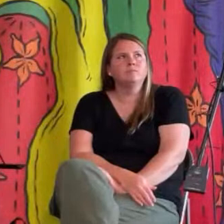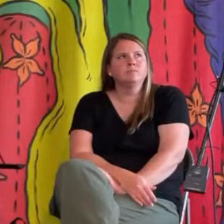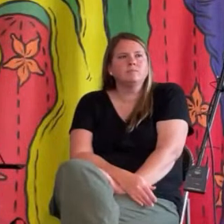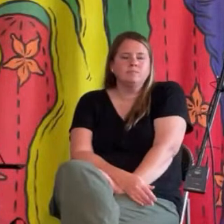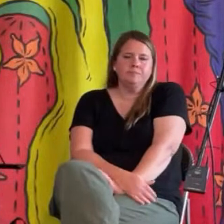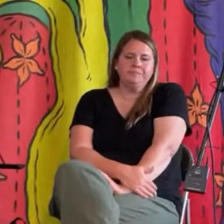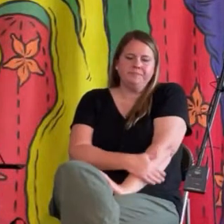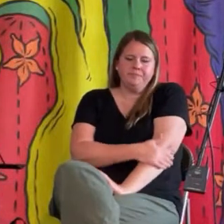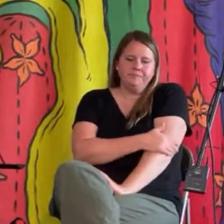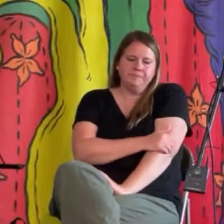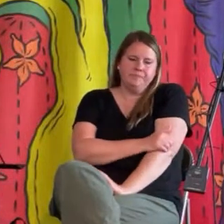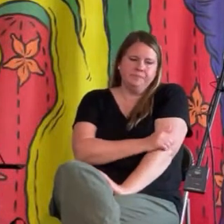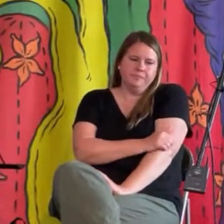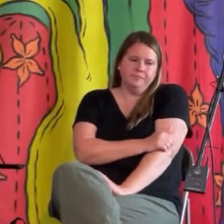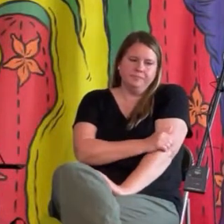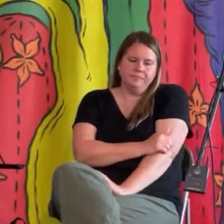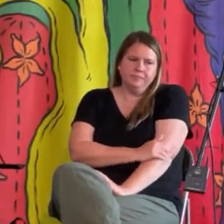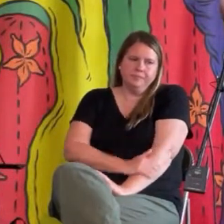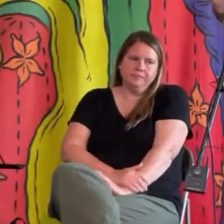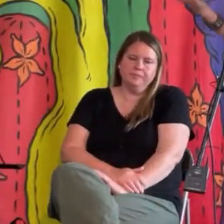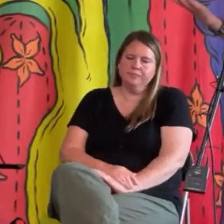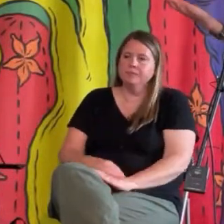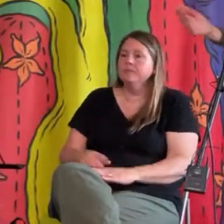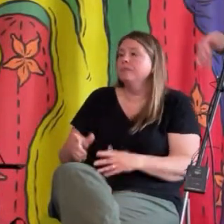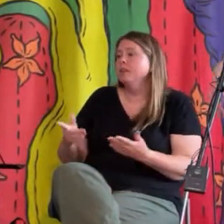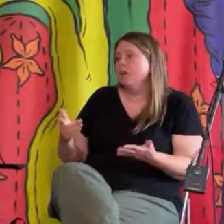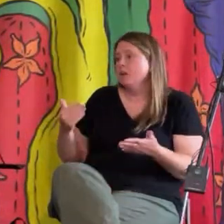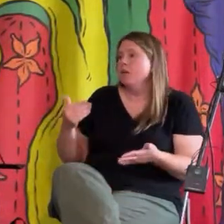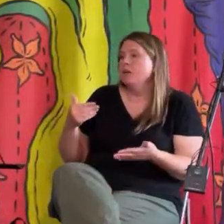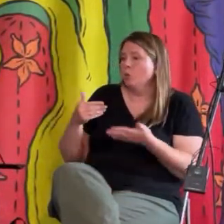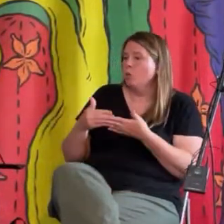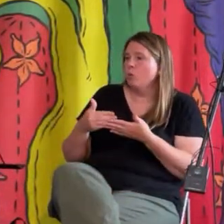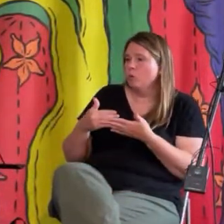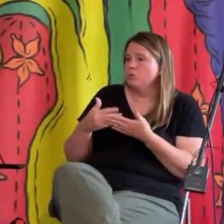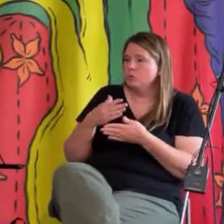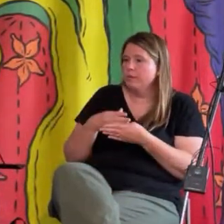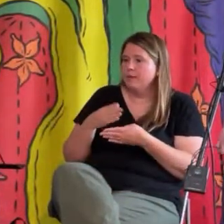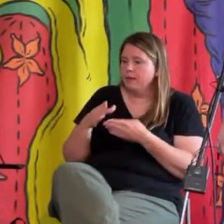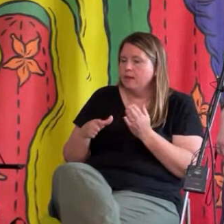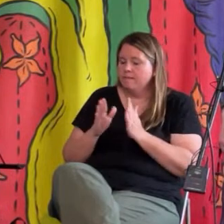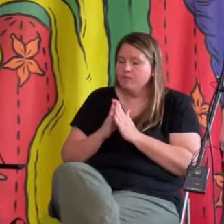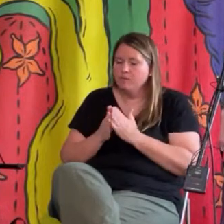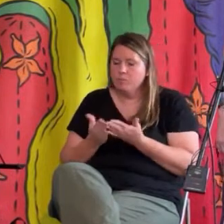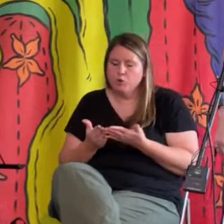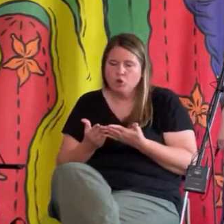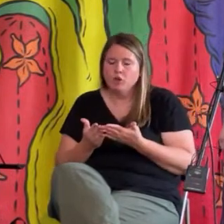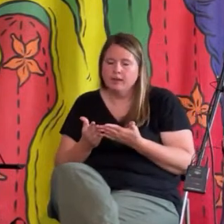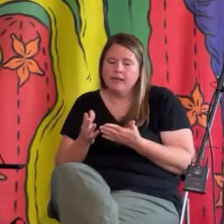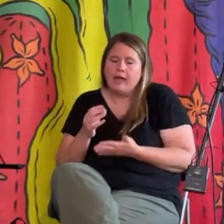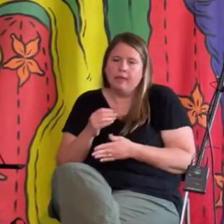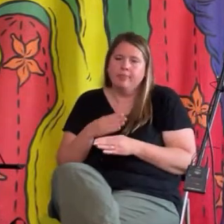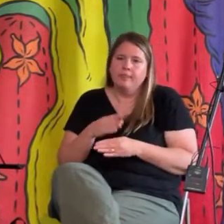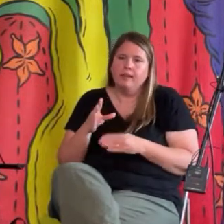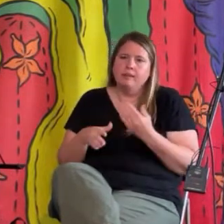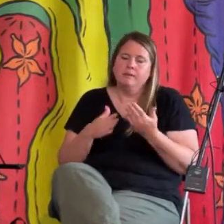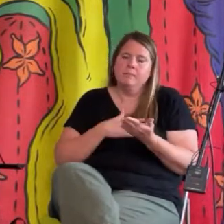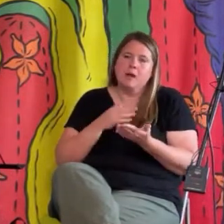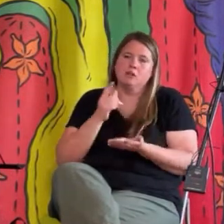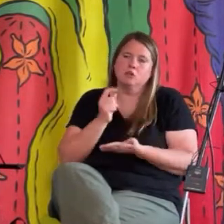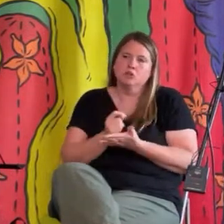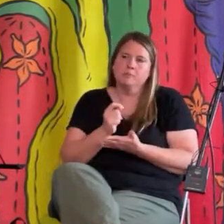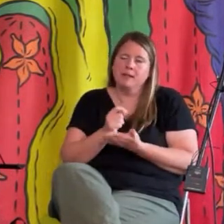this was sort of, it's getting close to the end of the book, also close to the end of my treatment. I was about